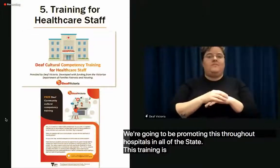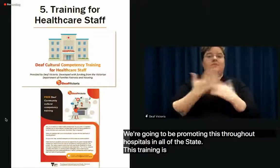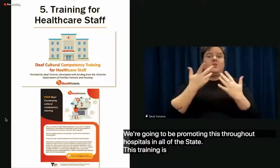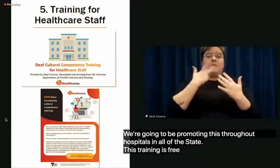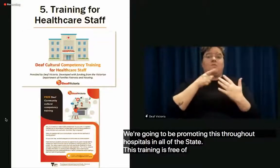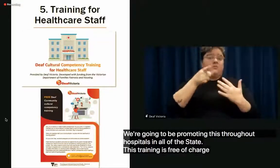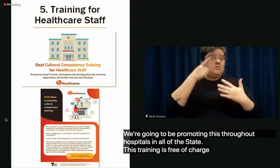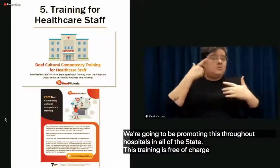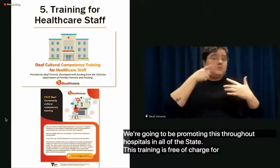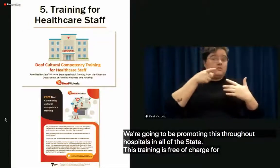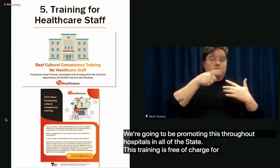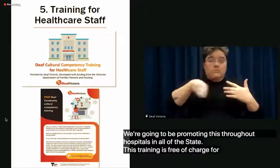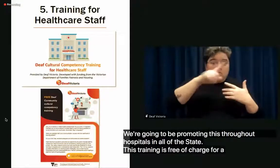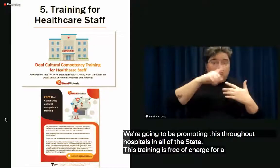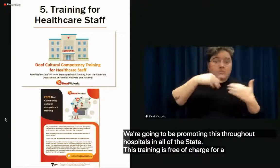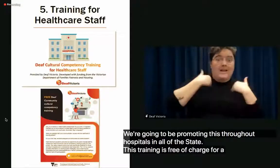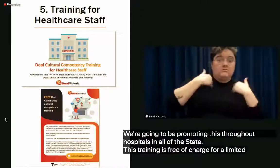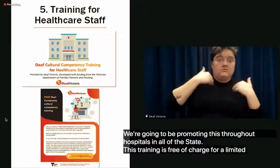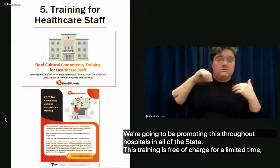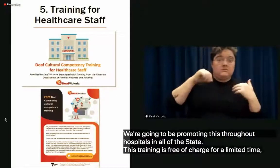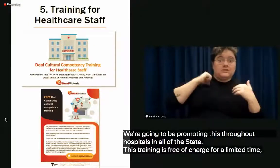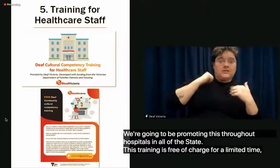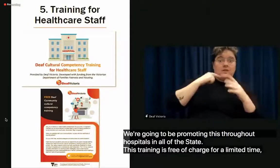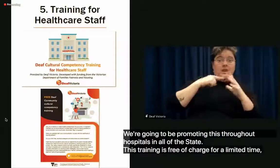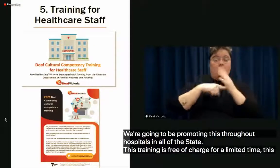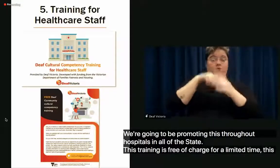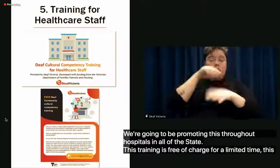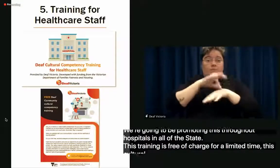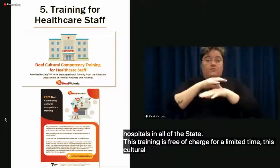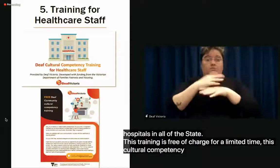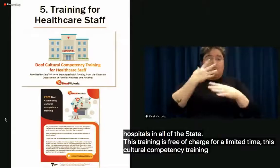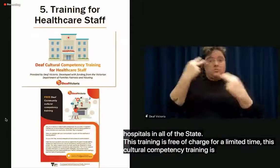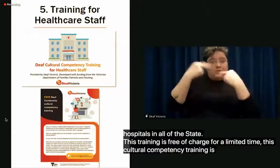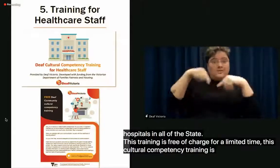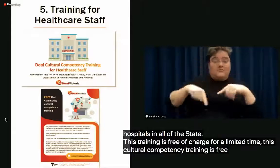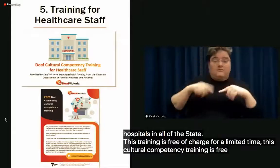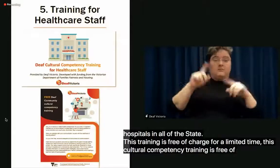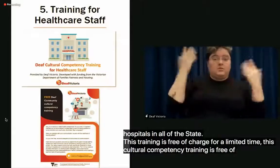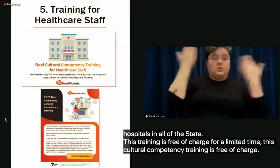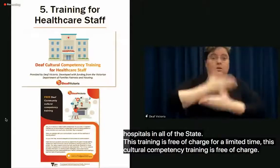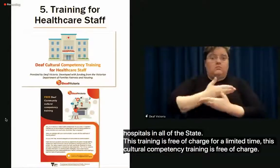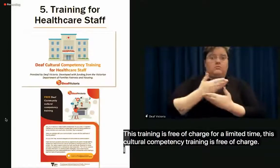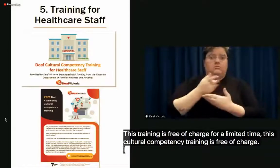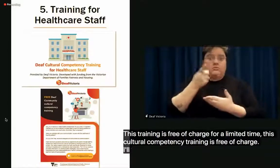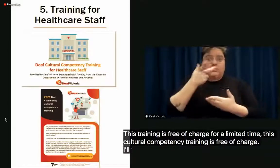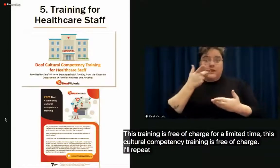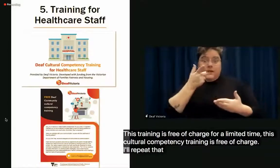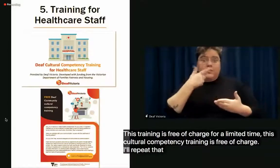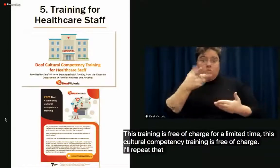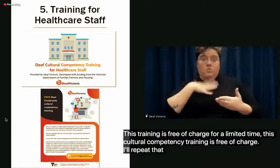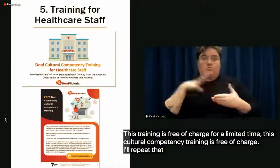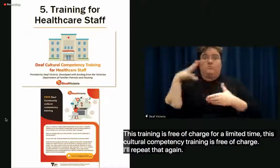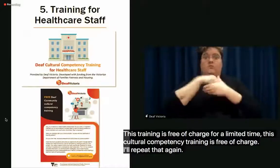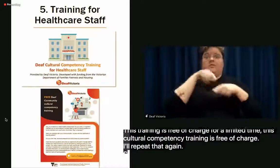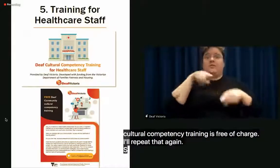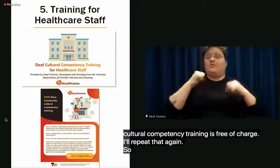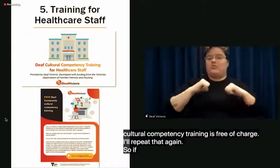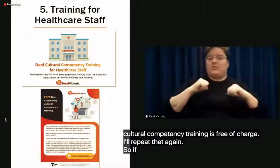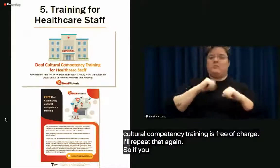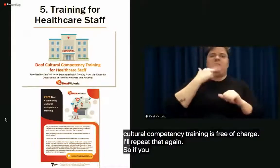training is free of charge. I'll repeat that again. So if you know staff in a particular hospital, if you're watching from a particular hospital